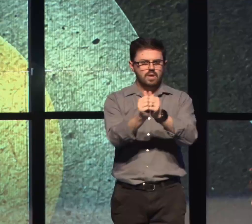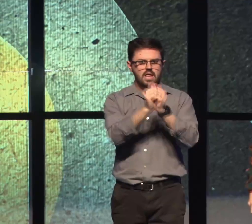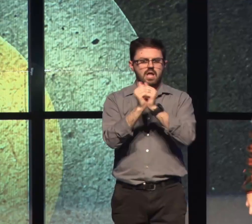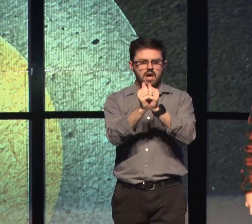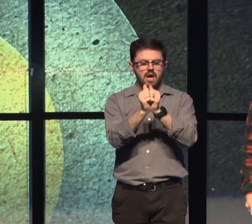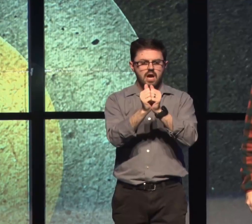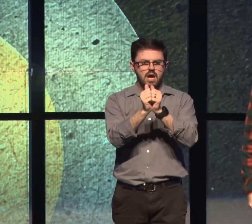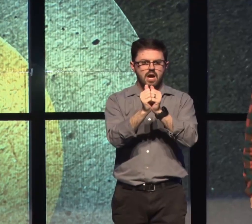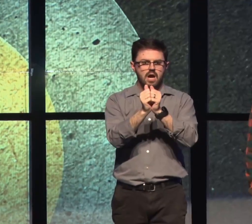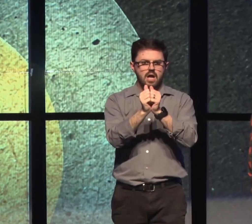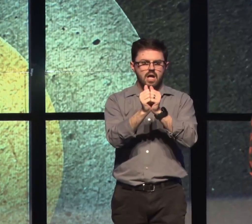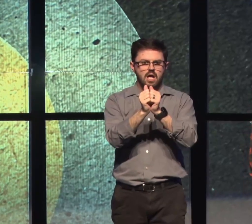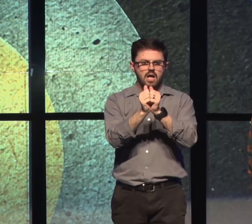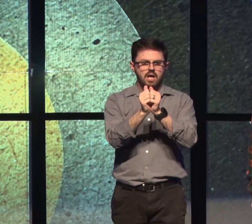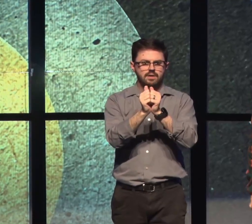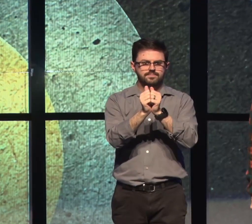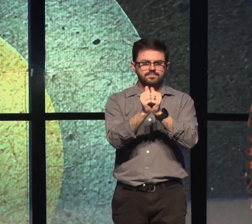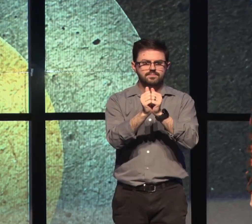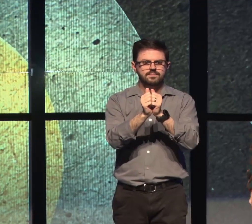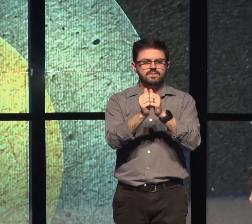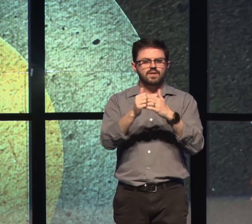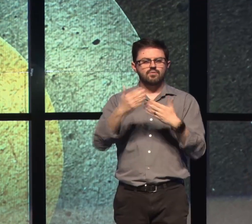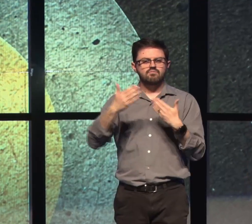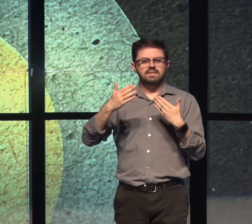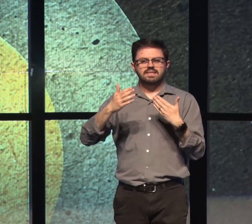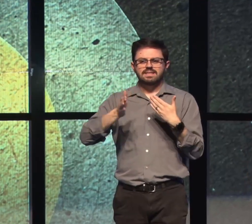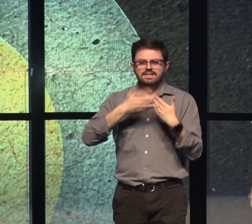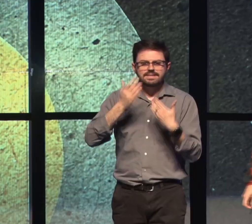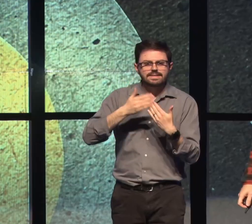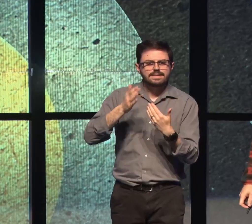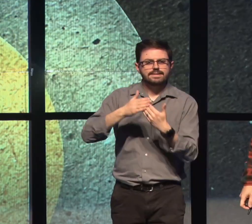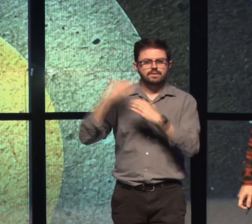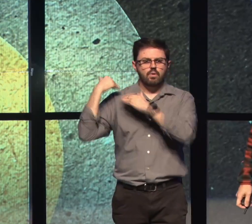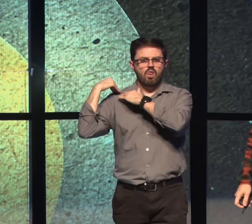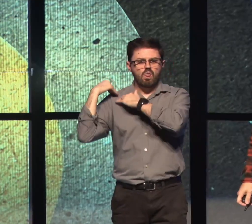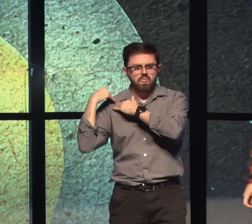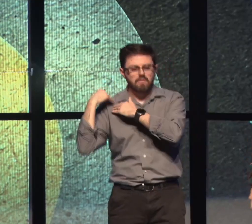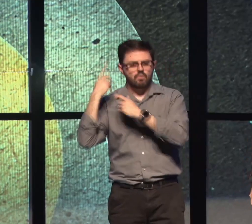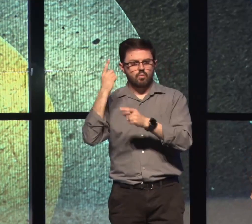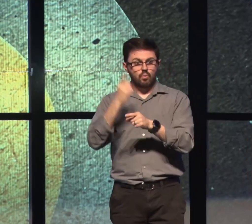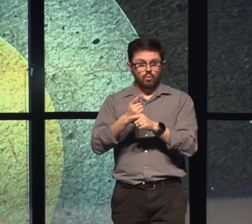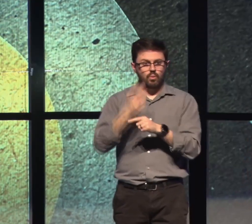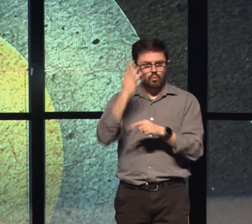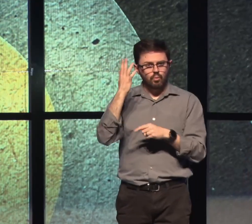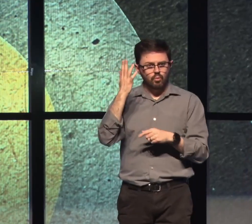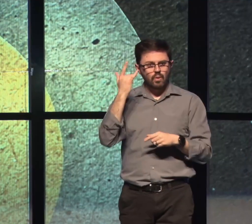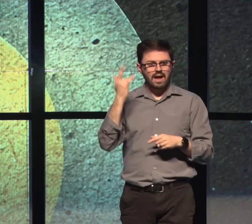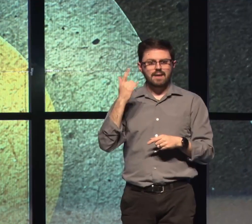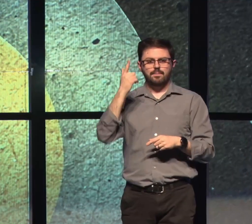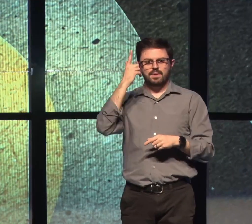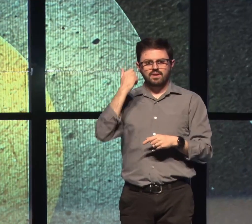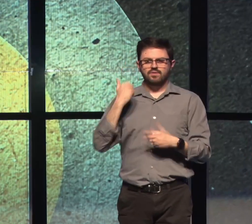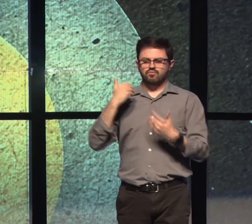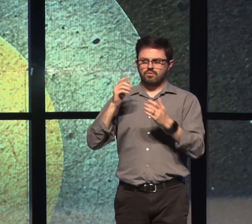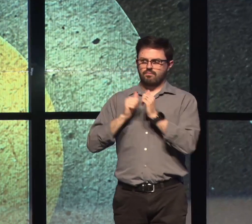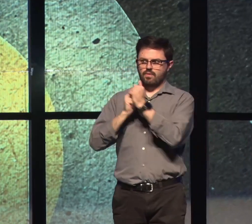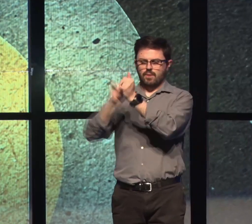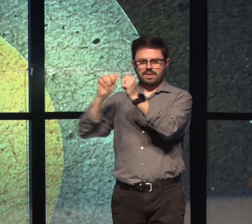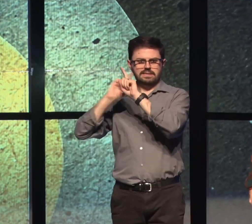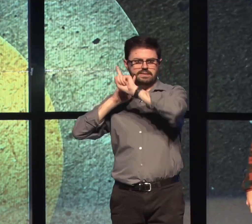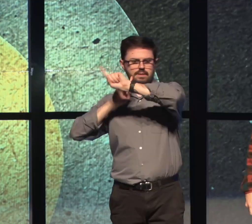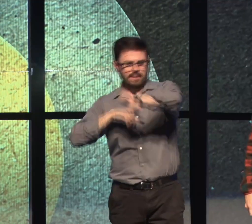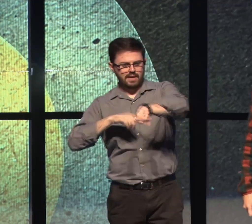burden is light because it is shared. The yoke is easy because it is the command to love through sharing. It's not